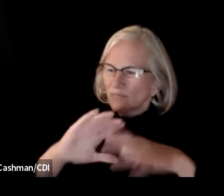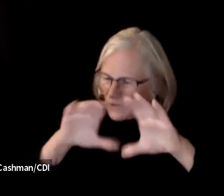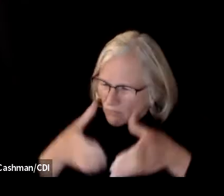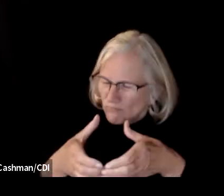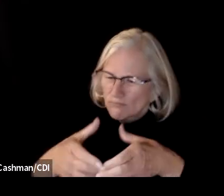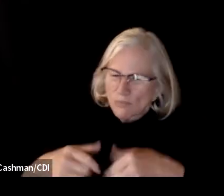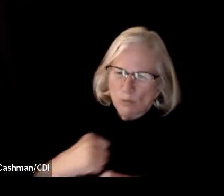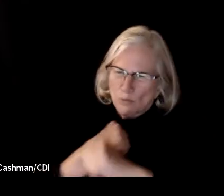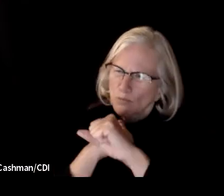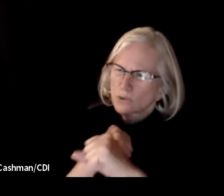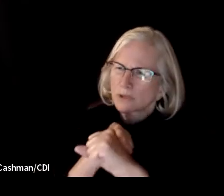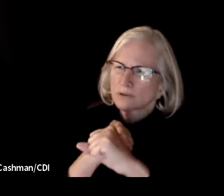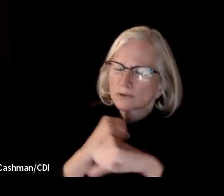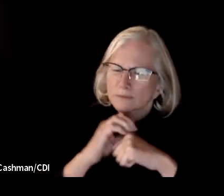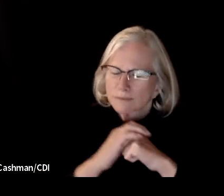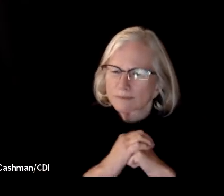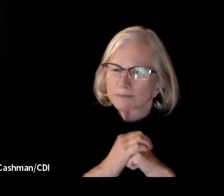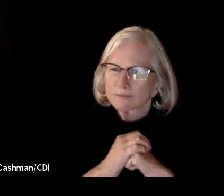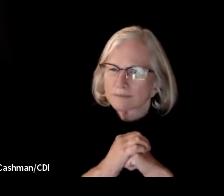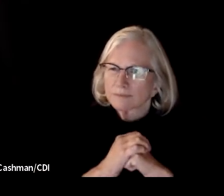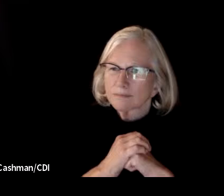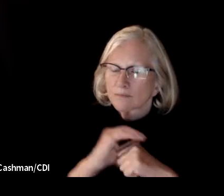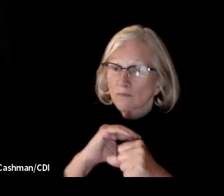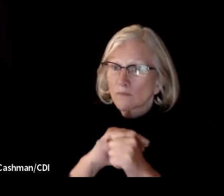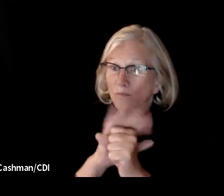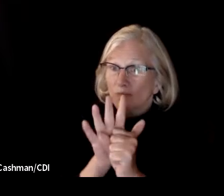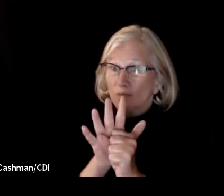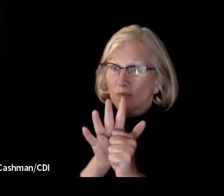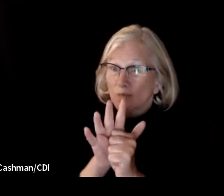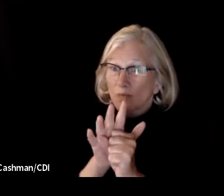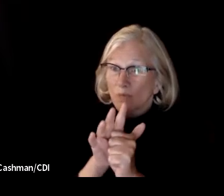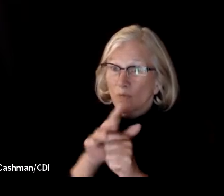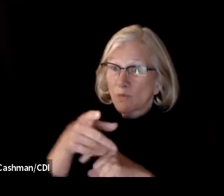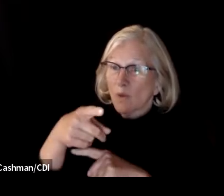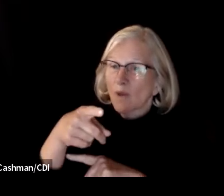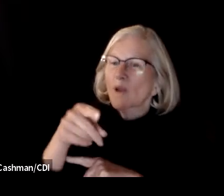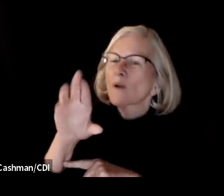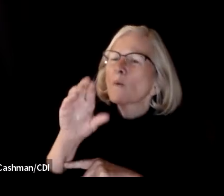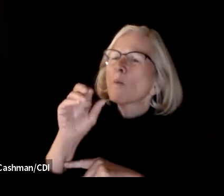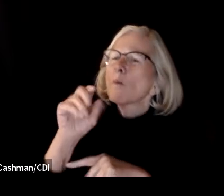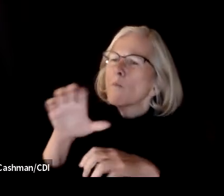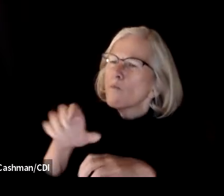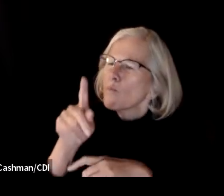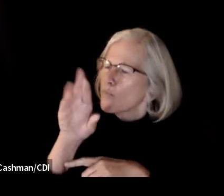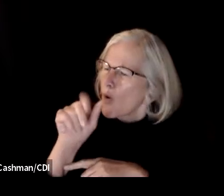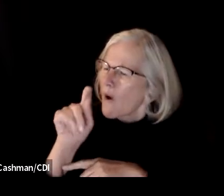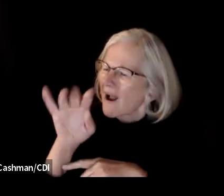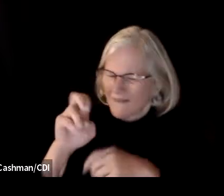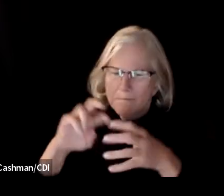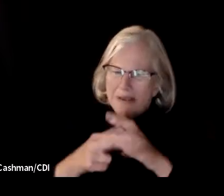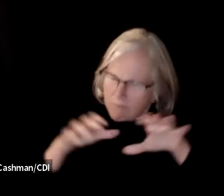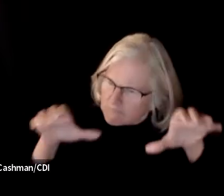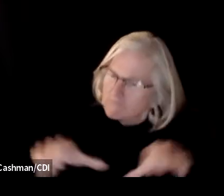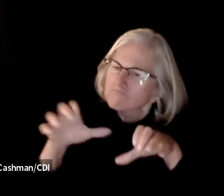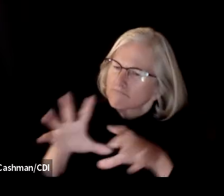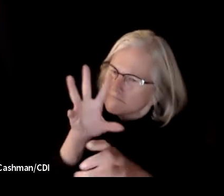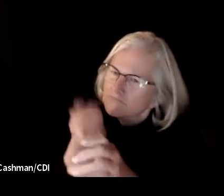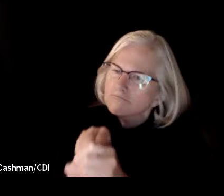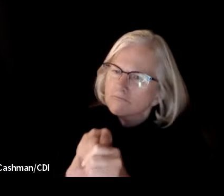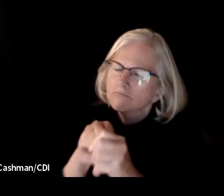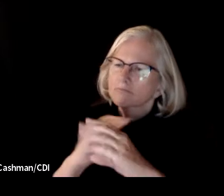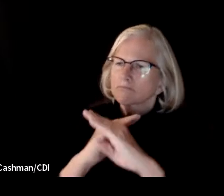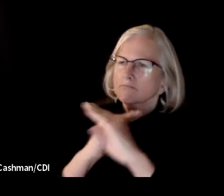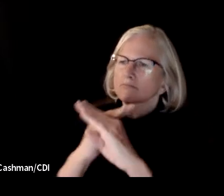COVID-19 prevention strategies, not just reacting after it happens, but trying to prevent the spread, is critical to protect people,